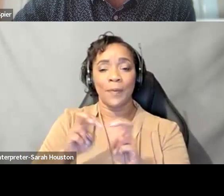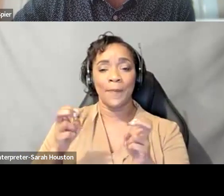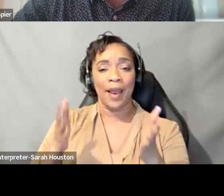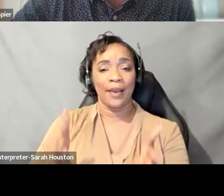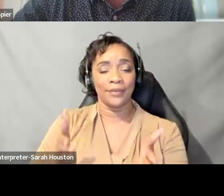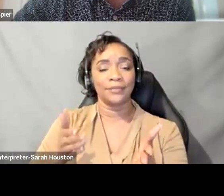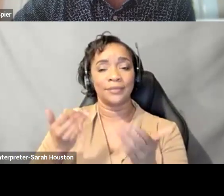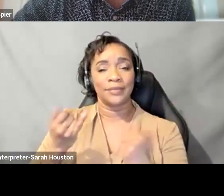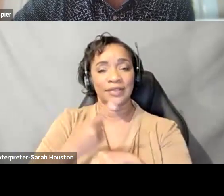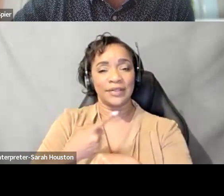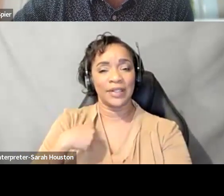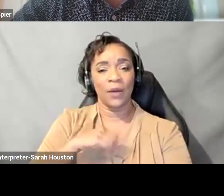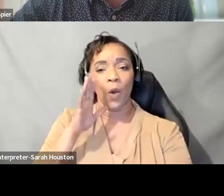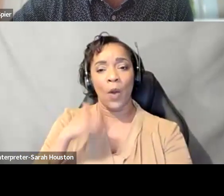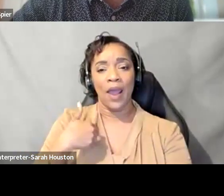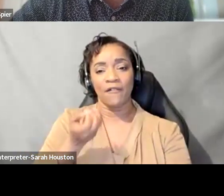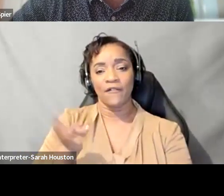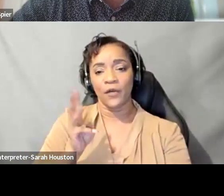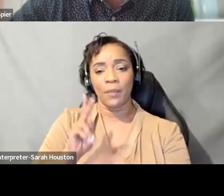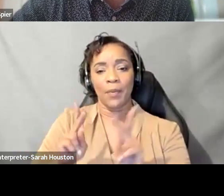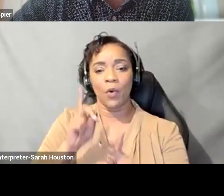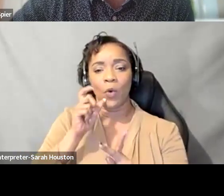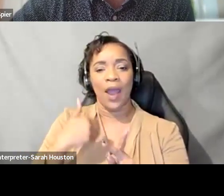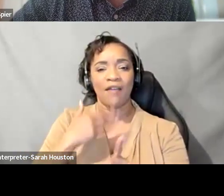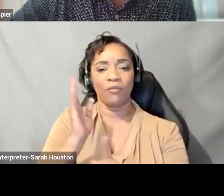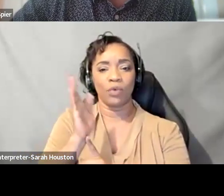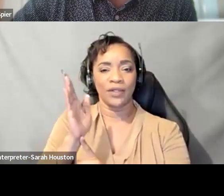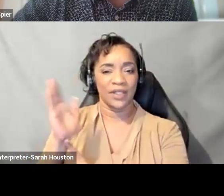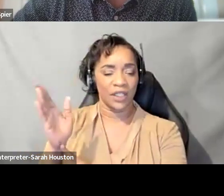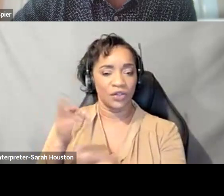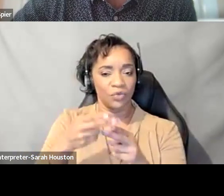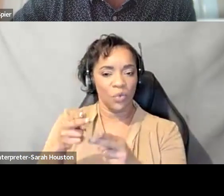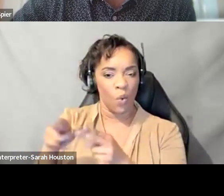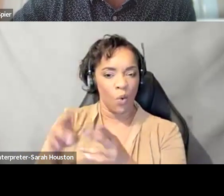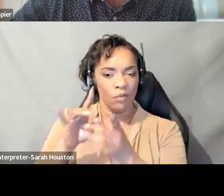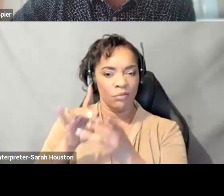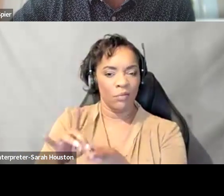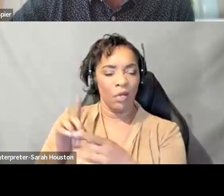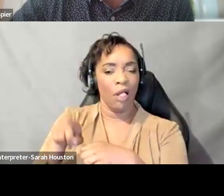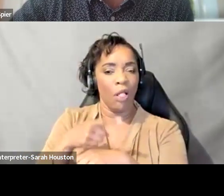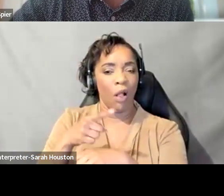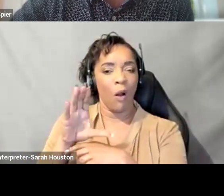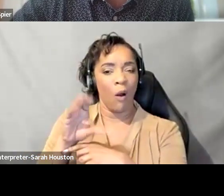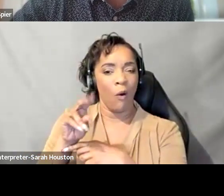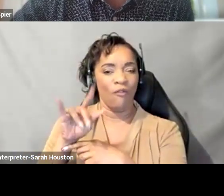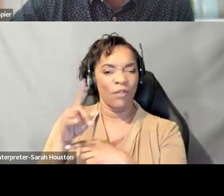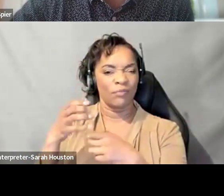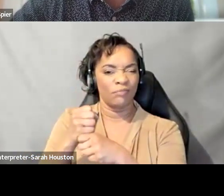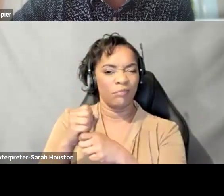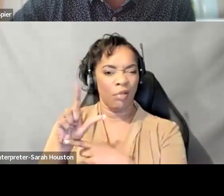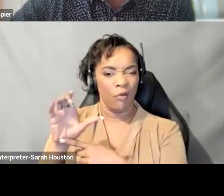few folks be giving short presentations about long COVID, what it is. We're going to be talking about